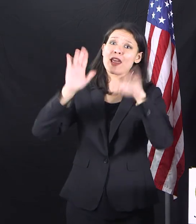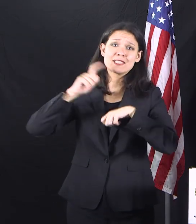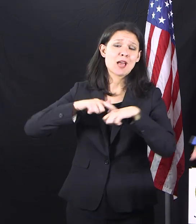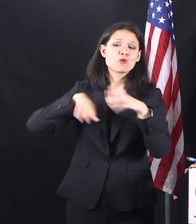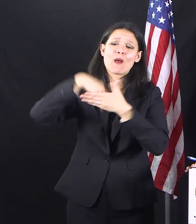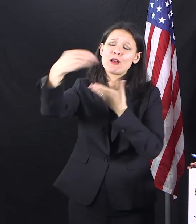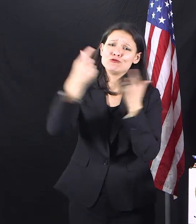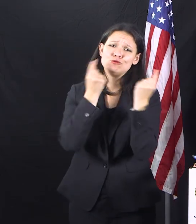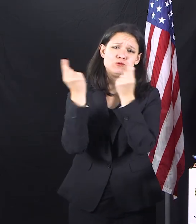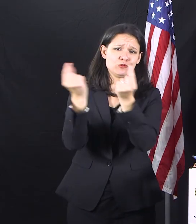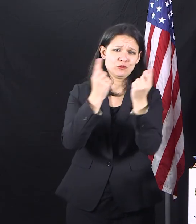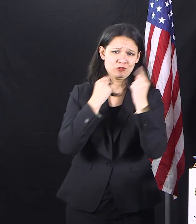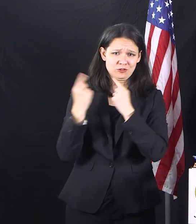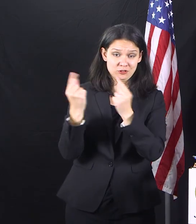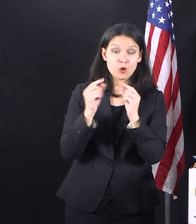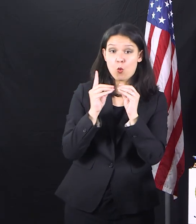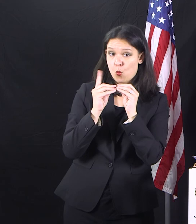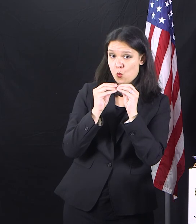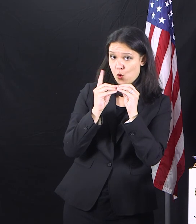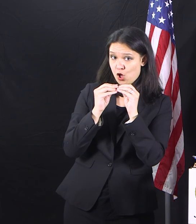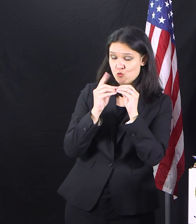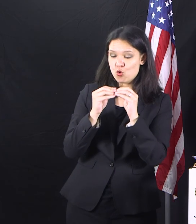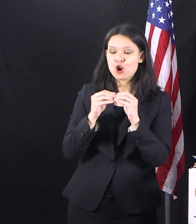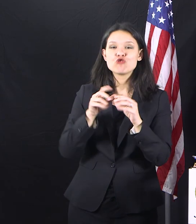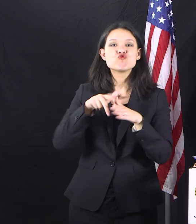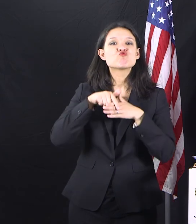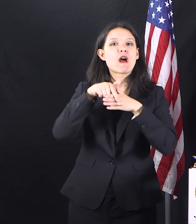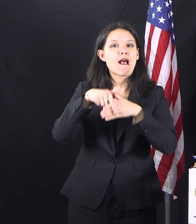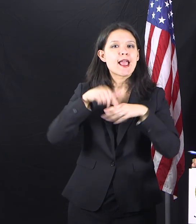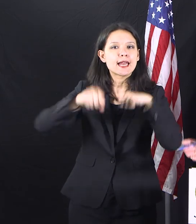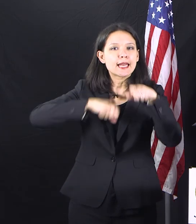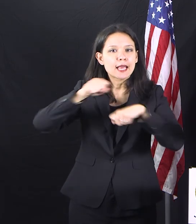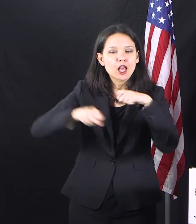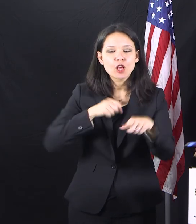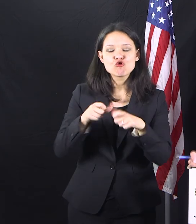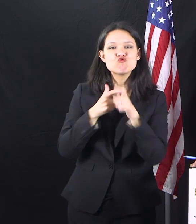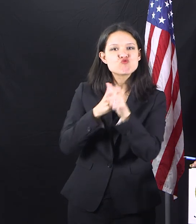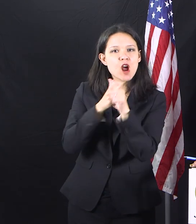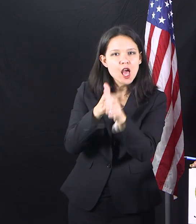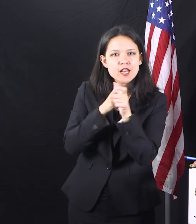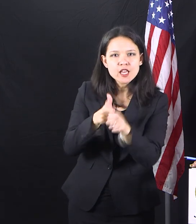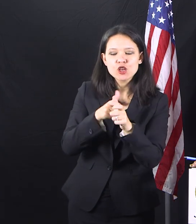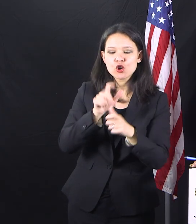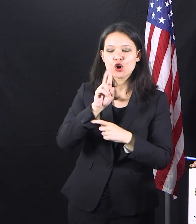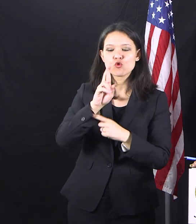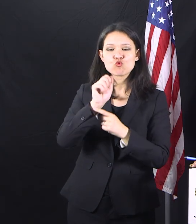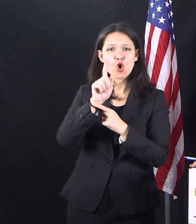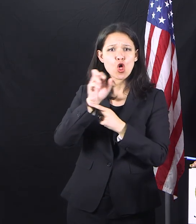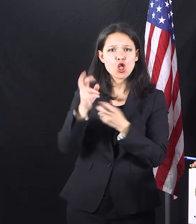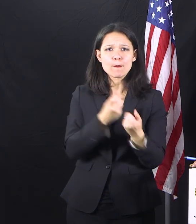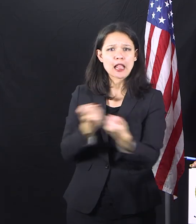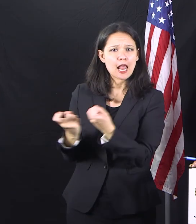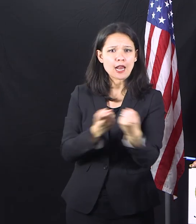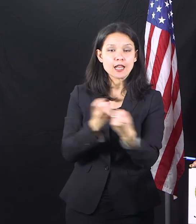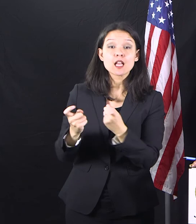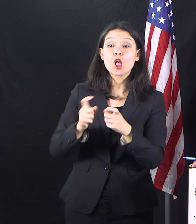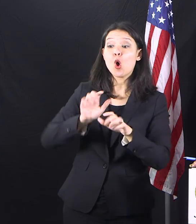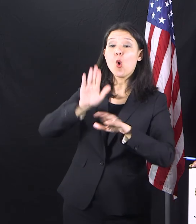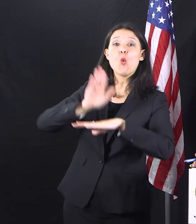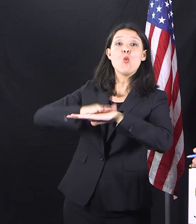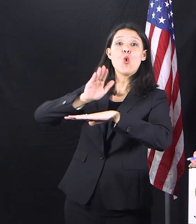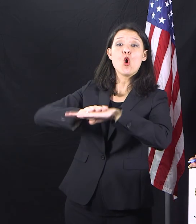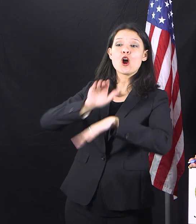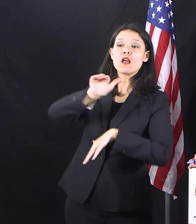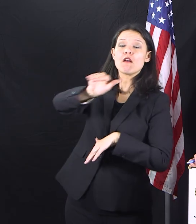there. One other thing, if you're riding, rollerblading, or running, tell the people you're coming up behind that you're approaching